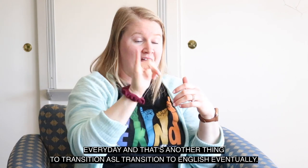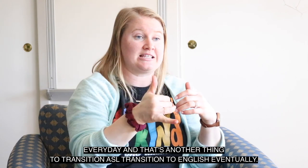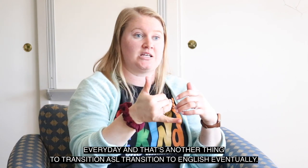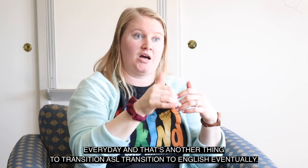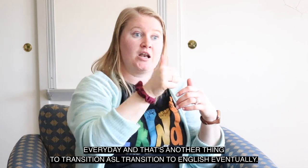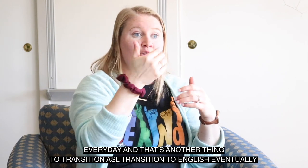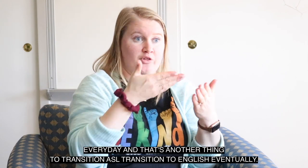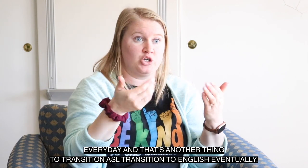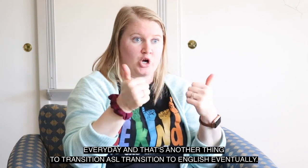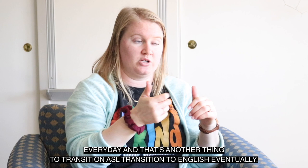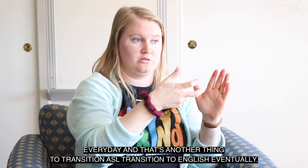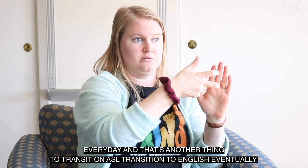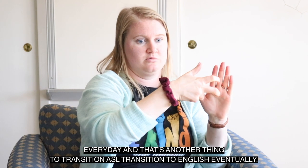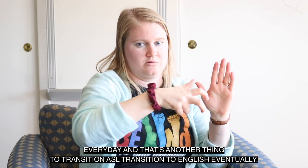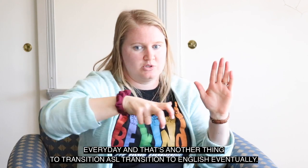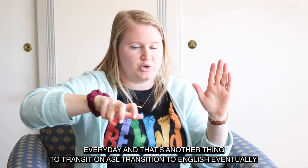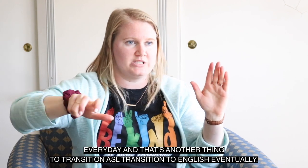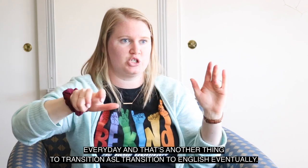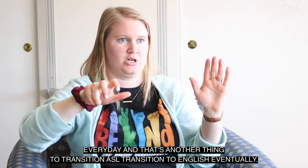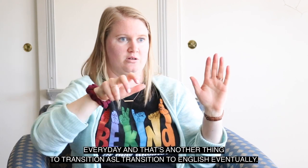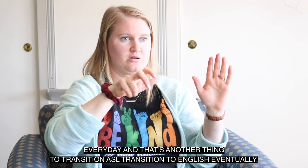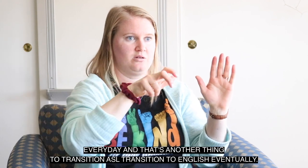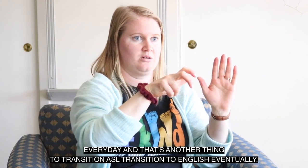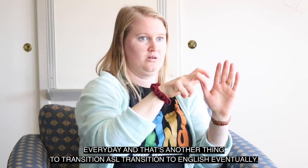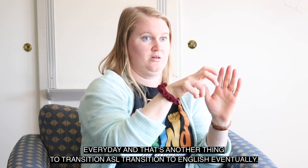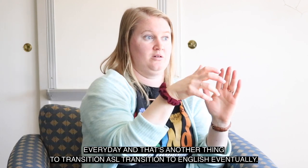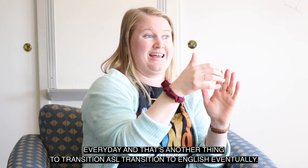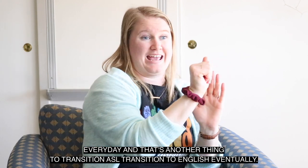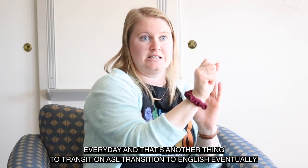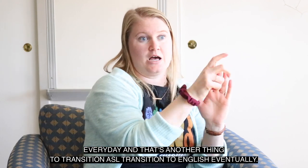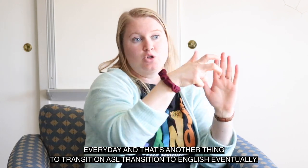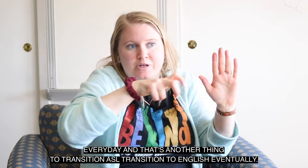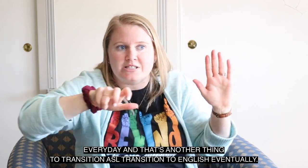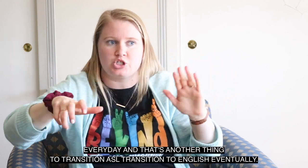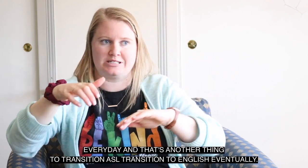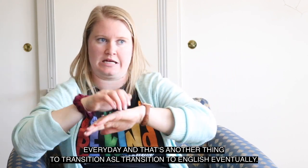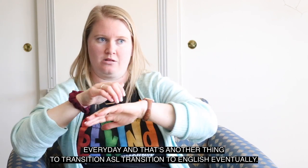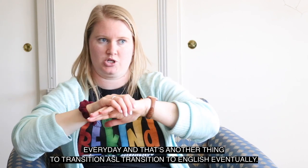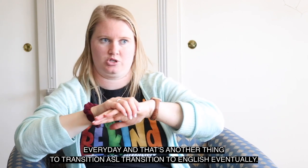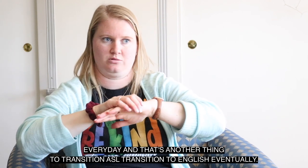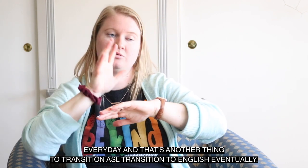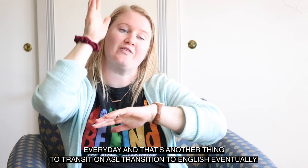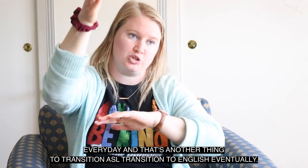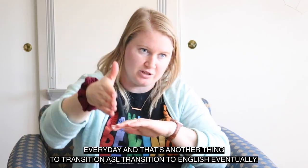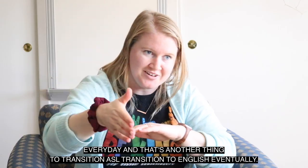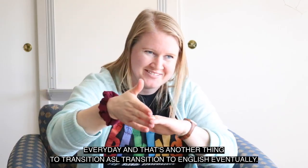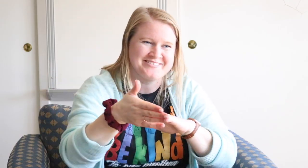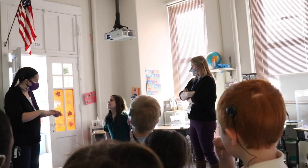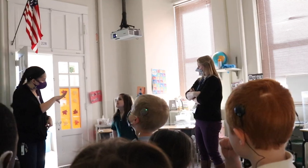that's another thing, trying to transition ASL, transition to English, eventually.